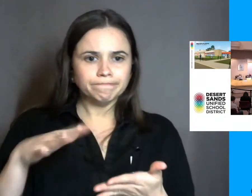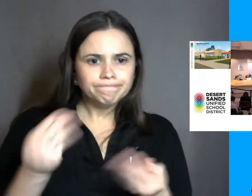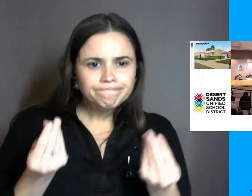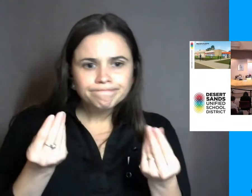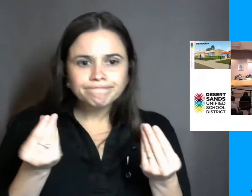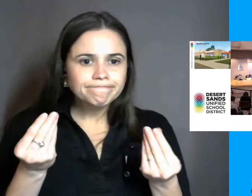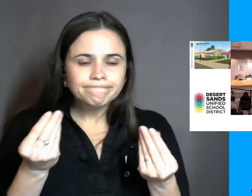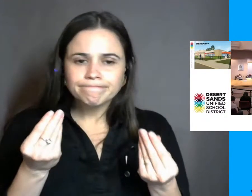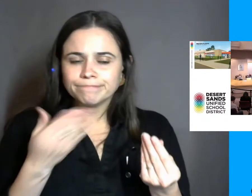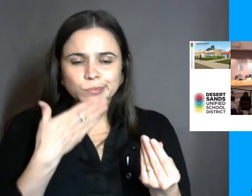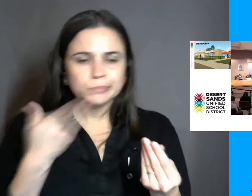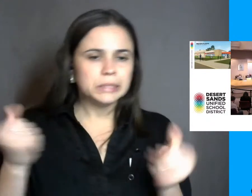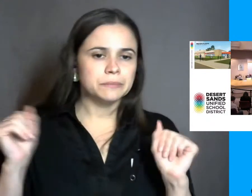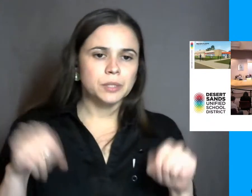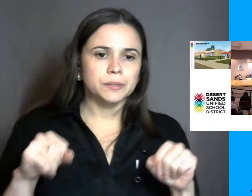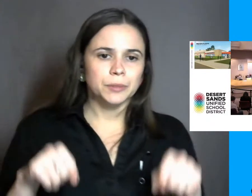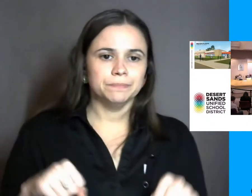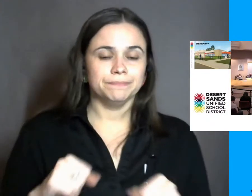they can be